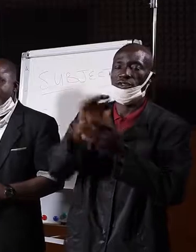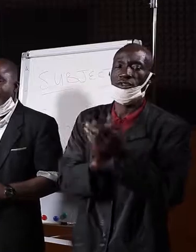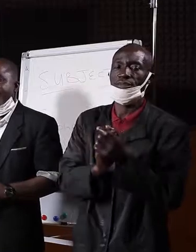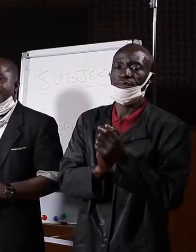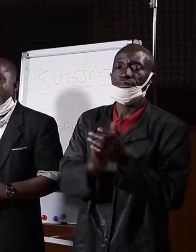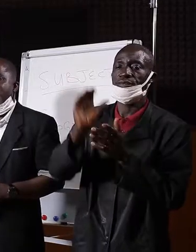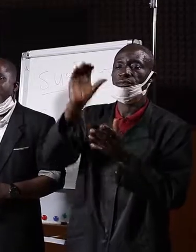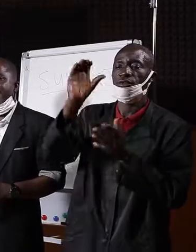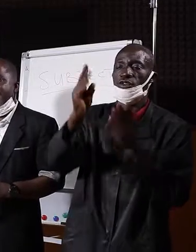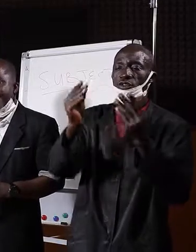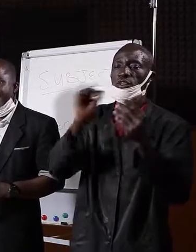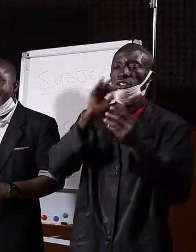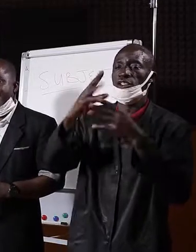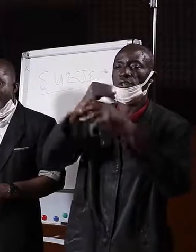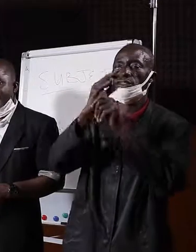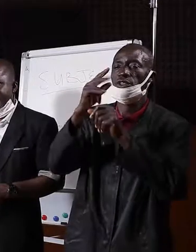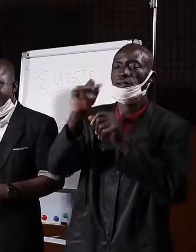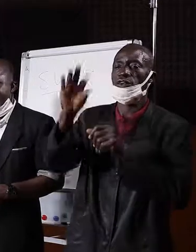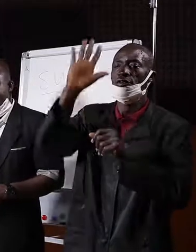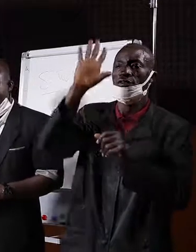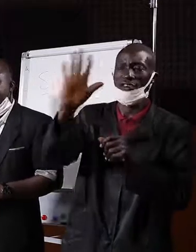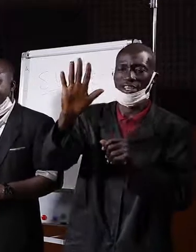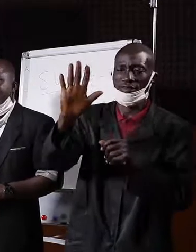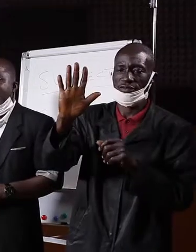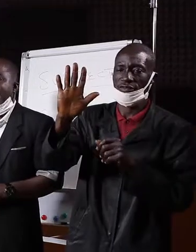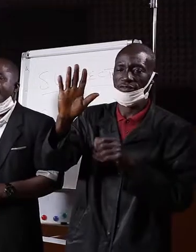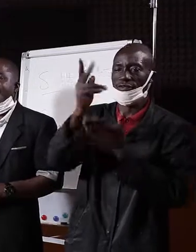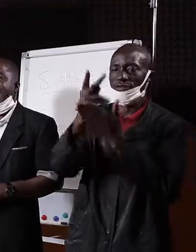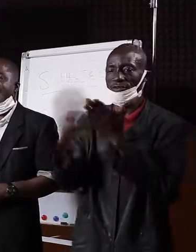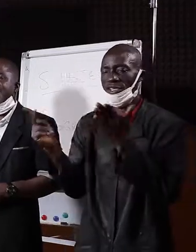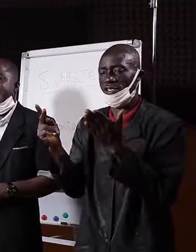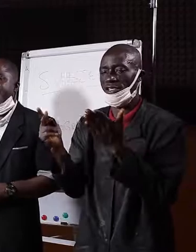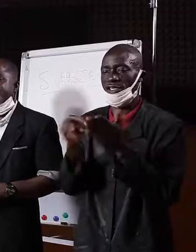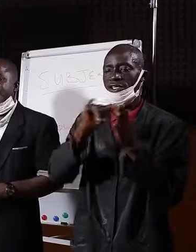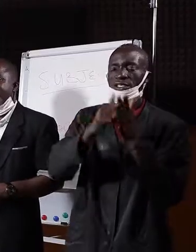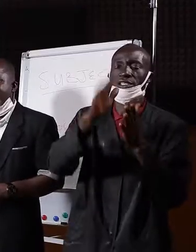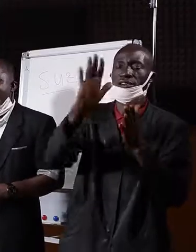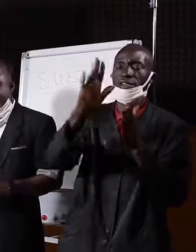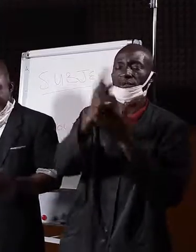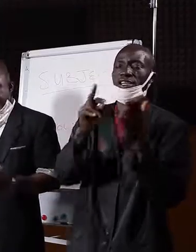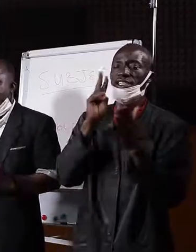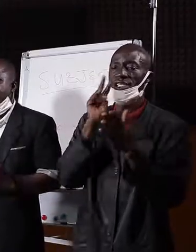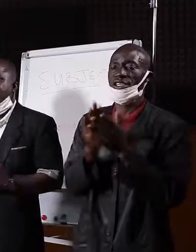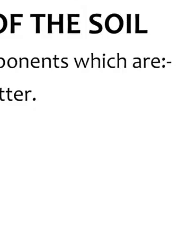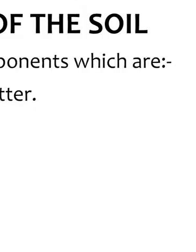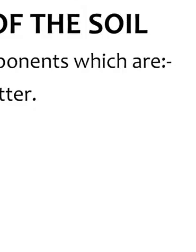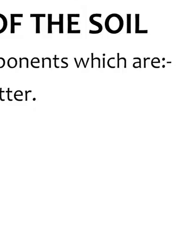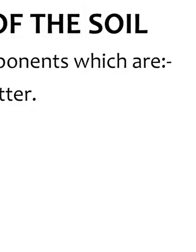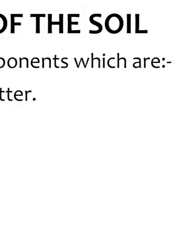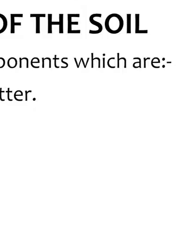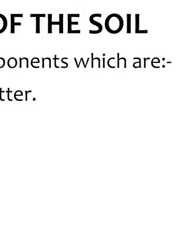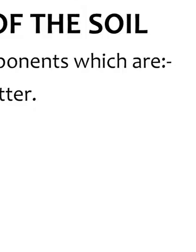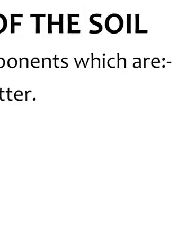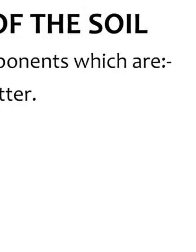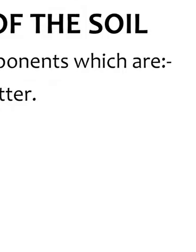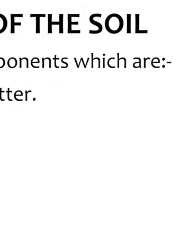Soil is made up of 5 components. And these 5 components are